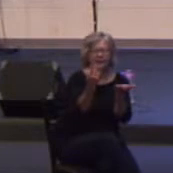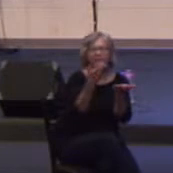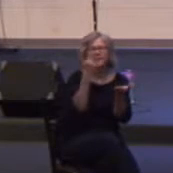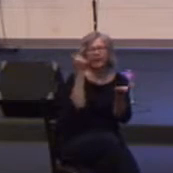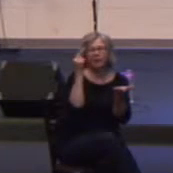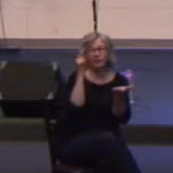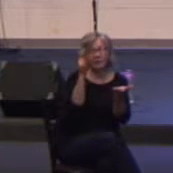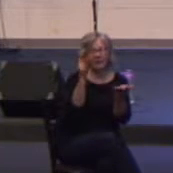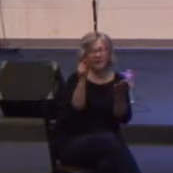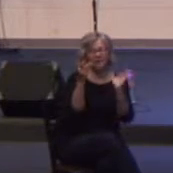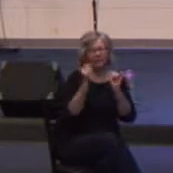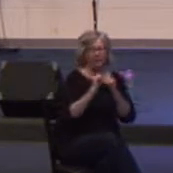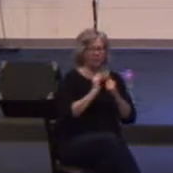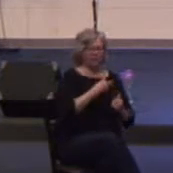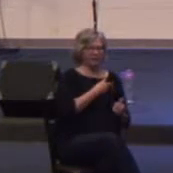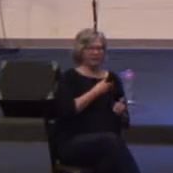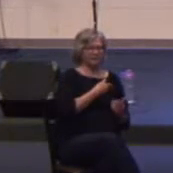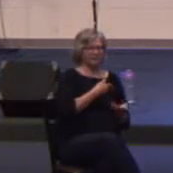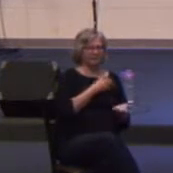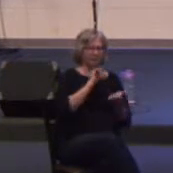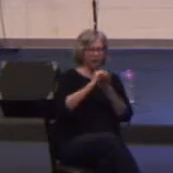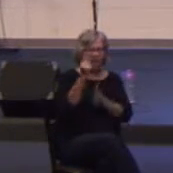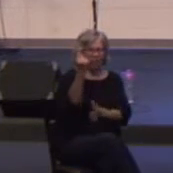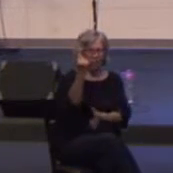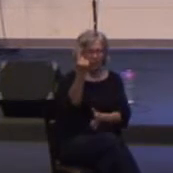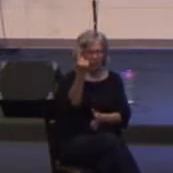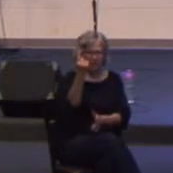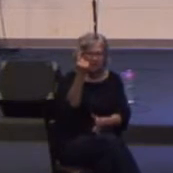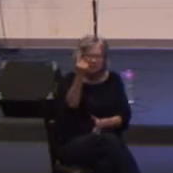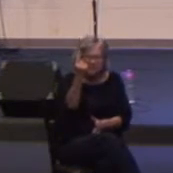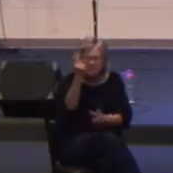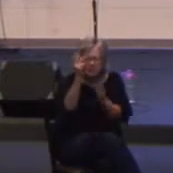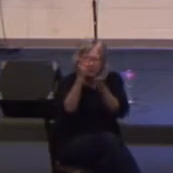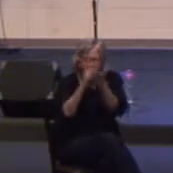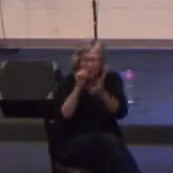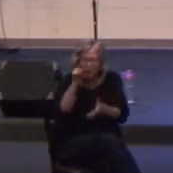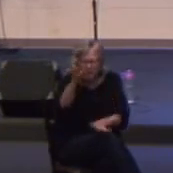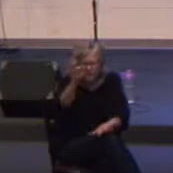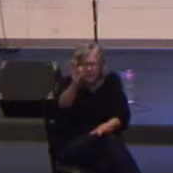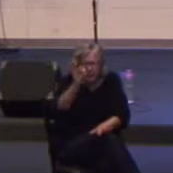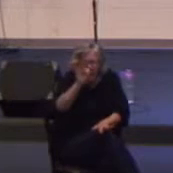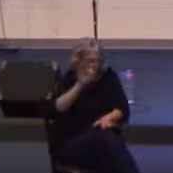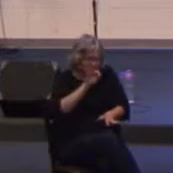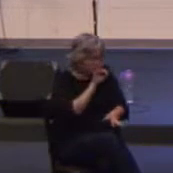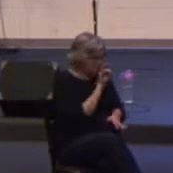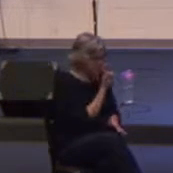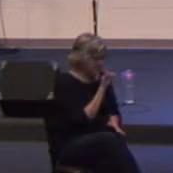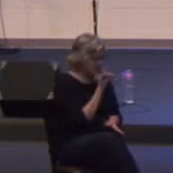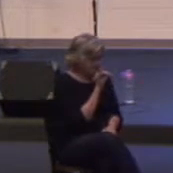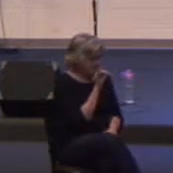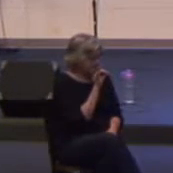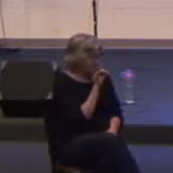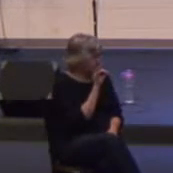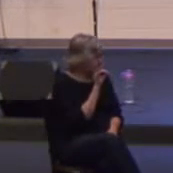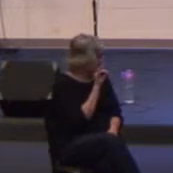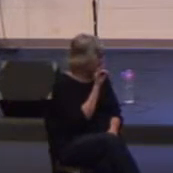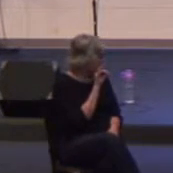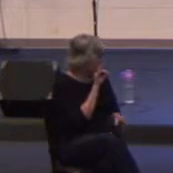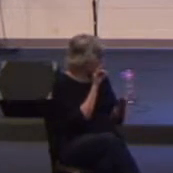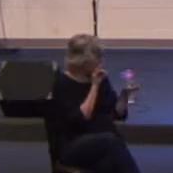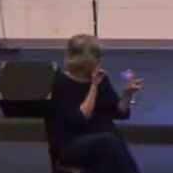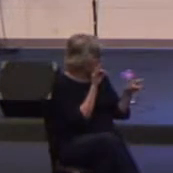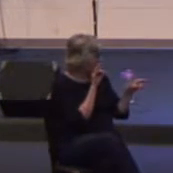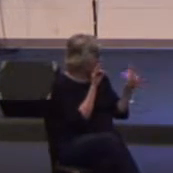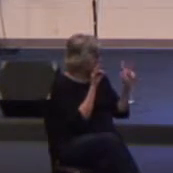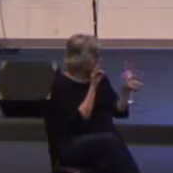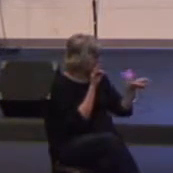and we take that one part of their life off, sort of out of context, and we pick it out, and we hold it in our hand, and then we go find somebody else who has something else going on. Like